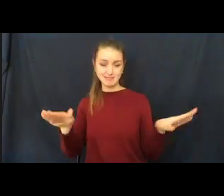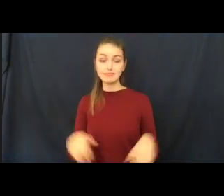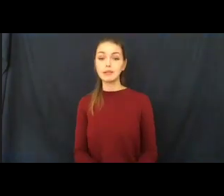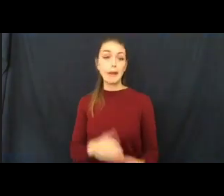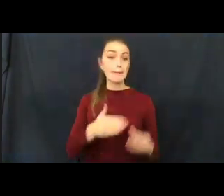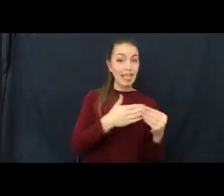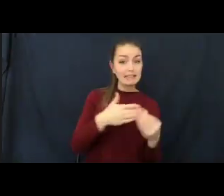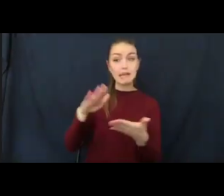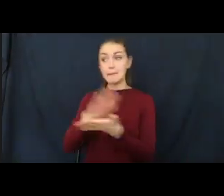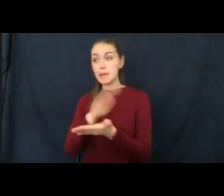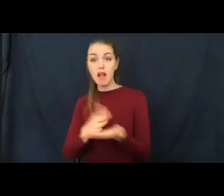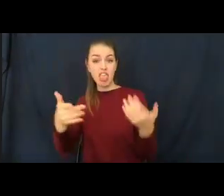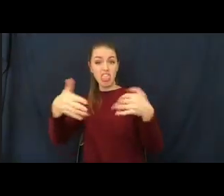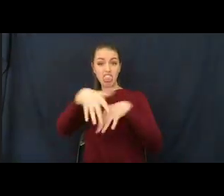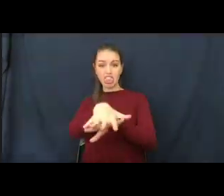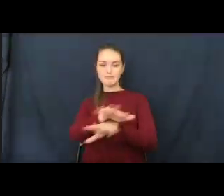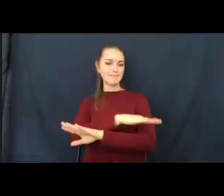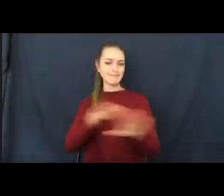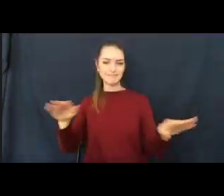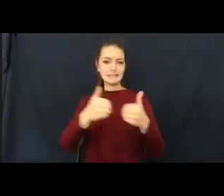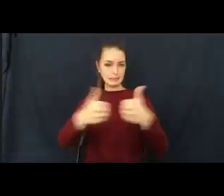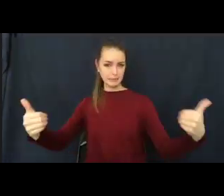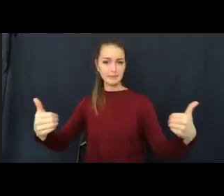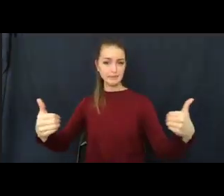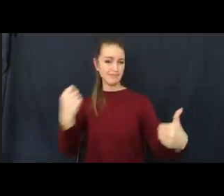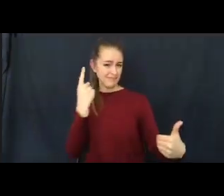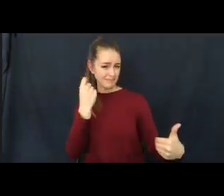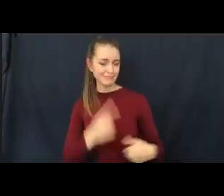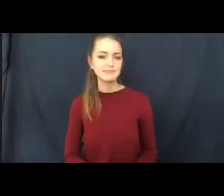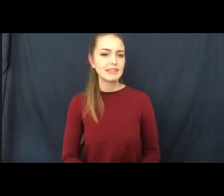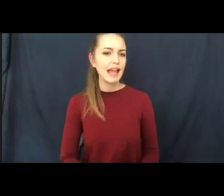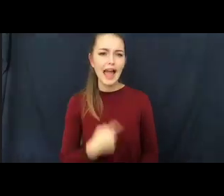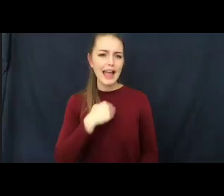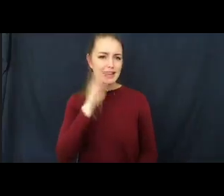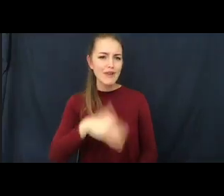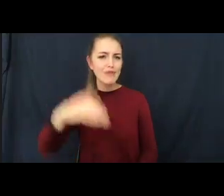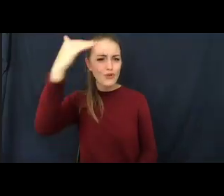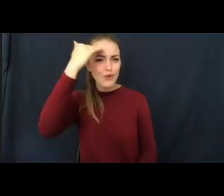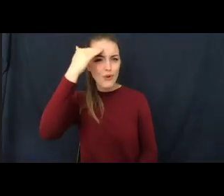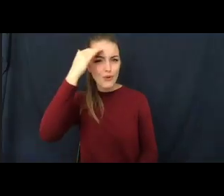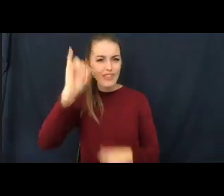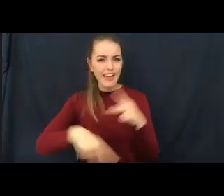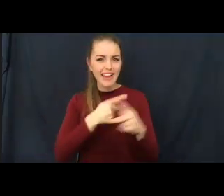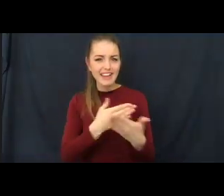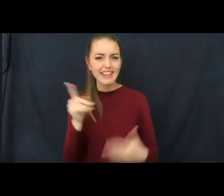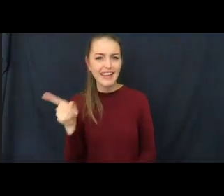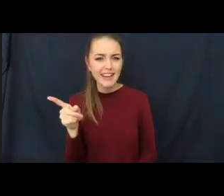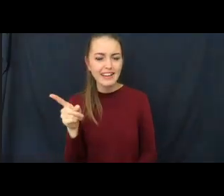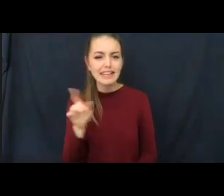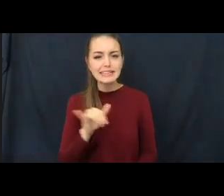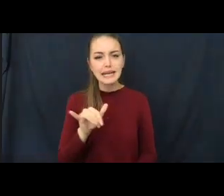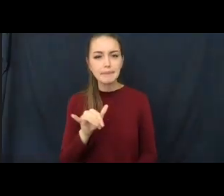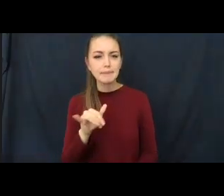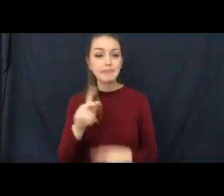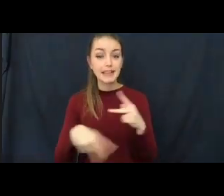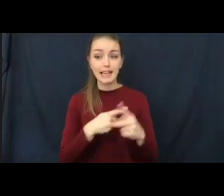paper. That makes sense. I have no idea that this sort of thing. So this is like the sort of thing